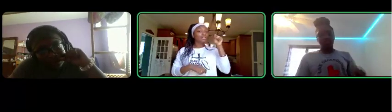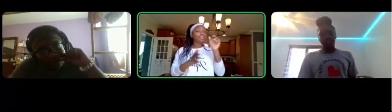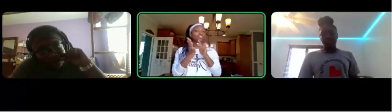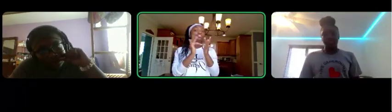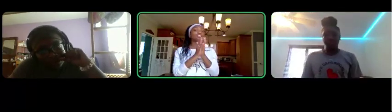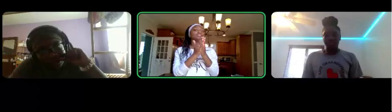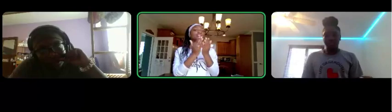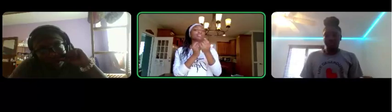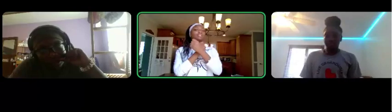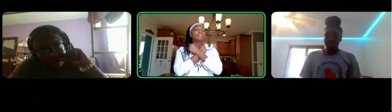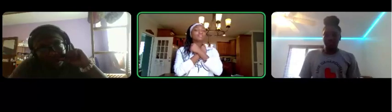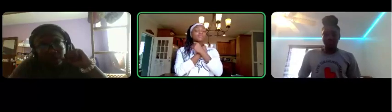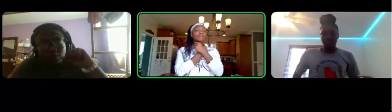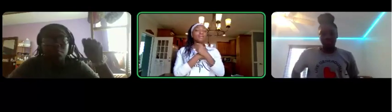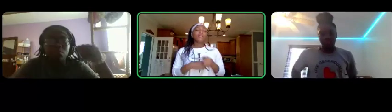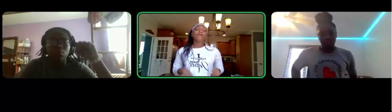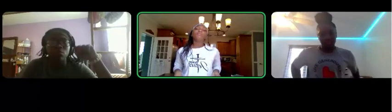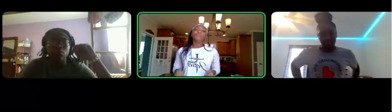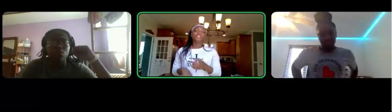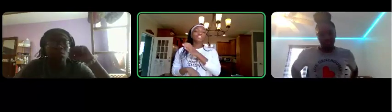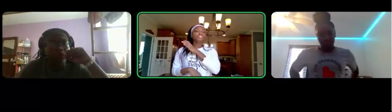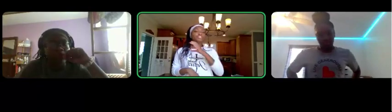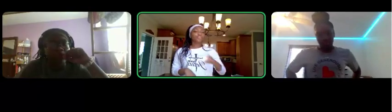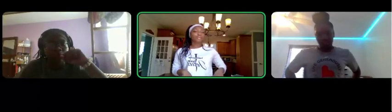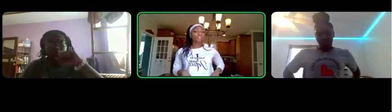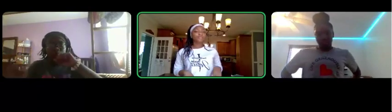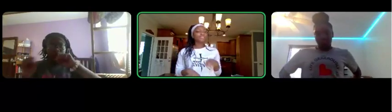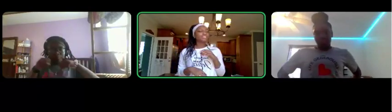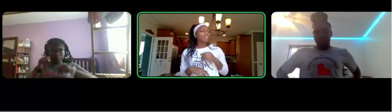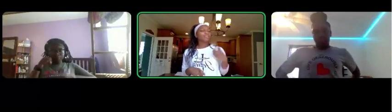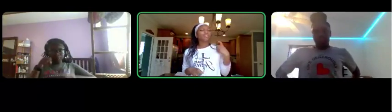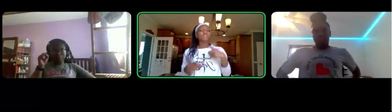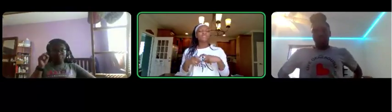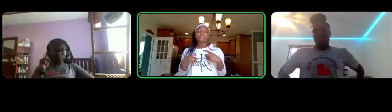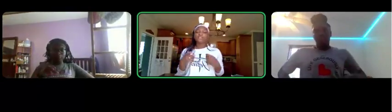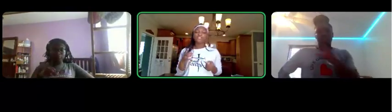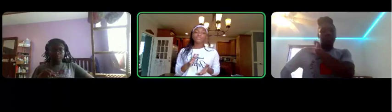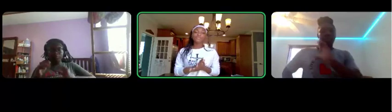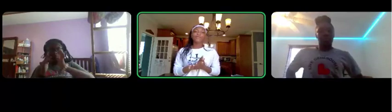yes, Jesus loves me, but I'm going to change it to Christ because that's kind of what they use in Spanish. Alright?